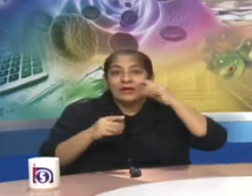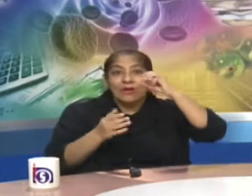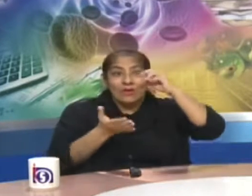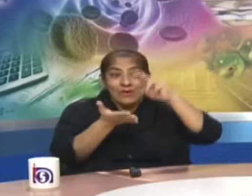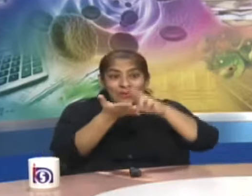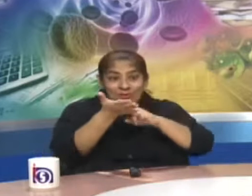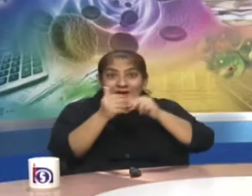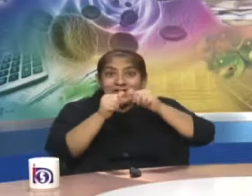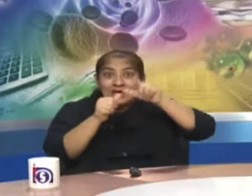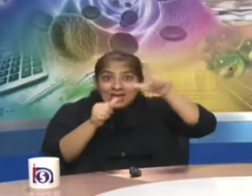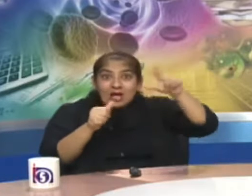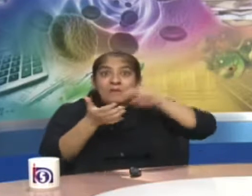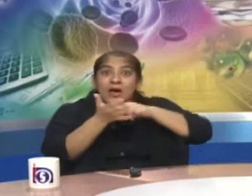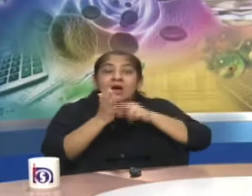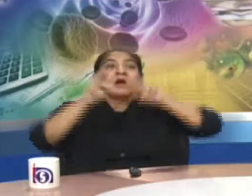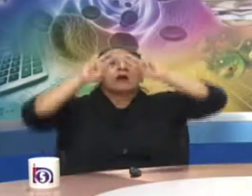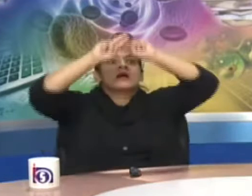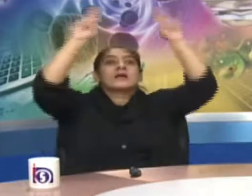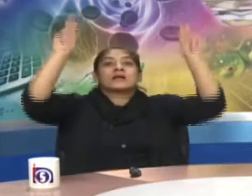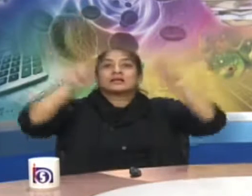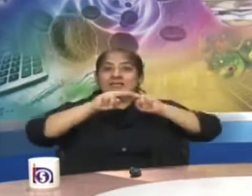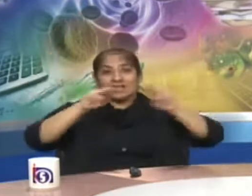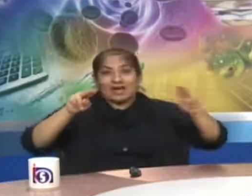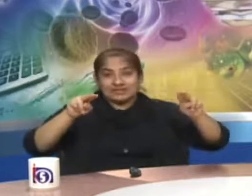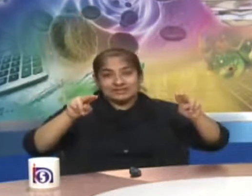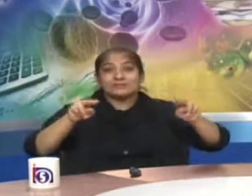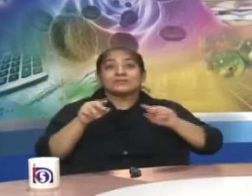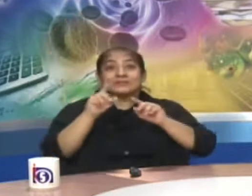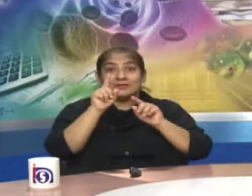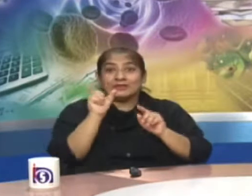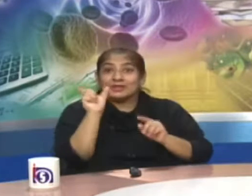meet the international standards.